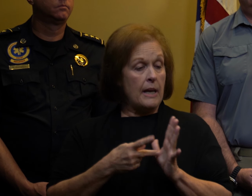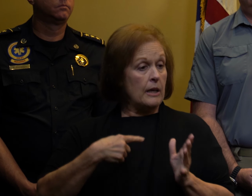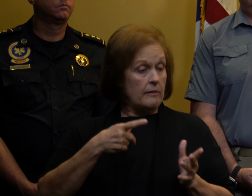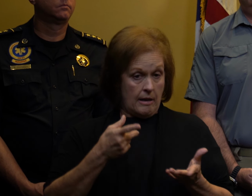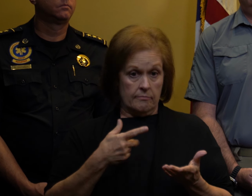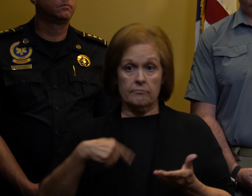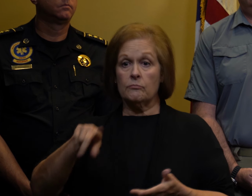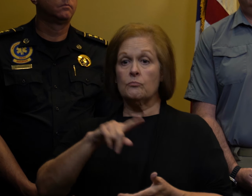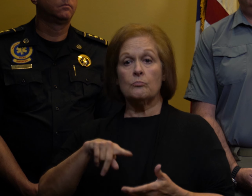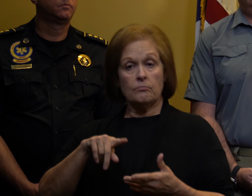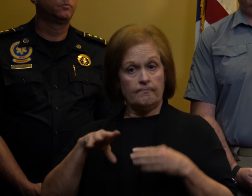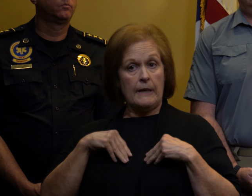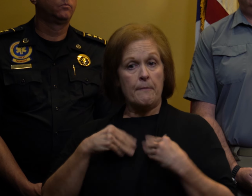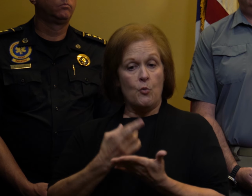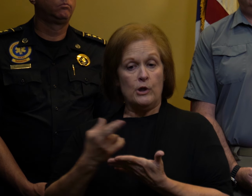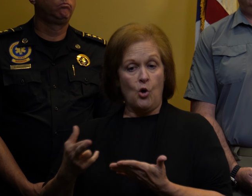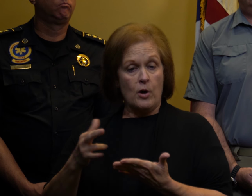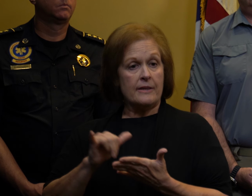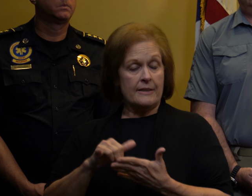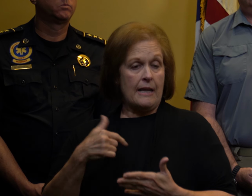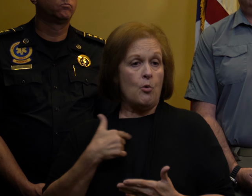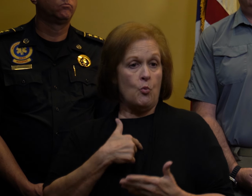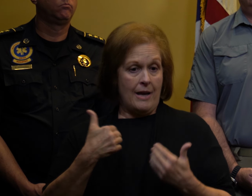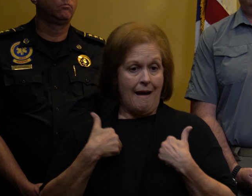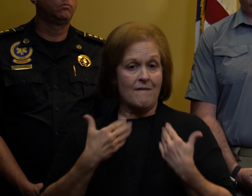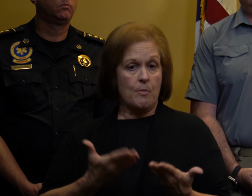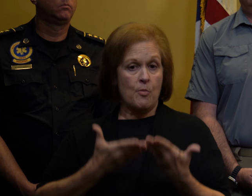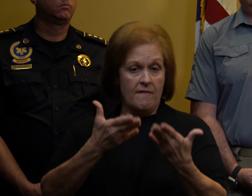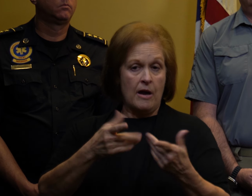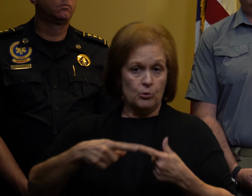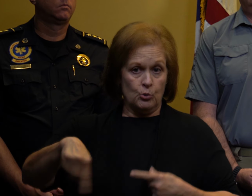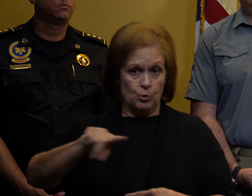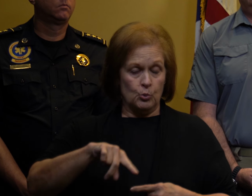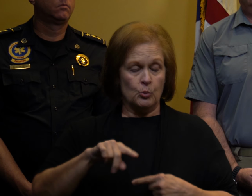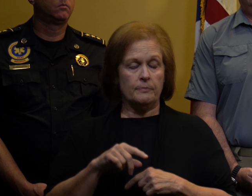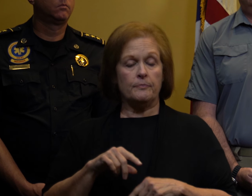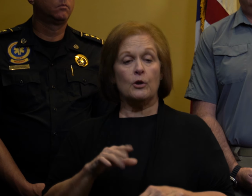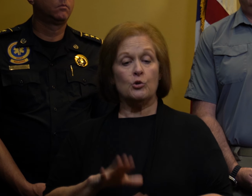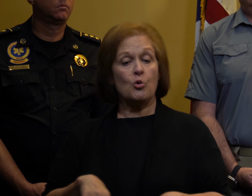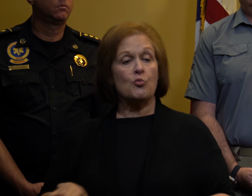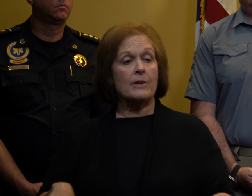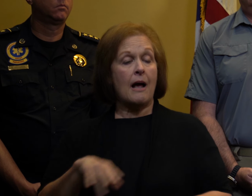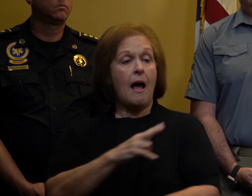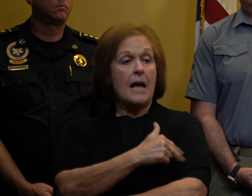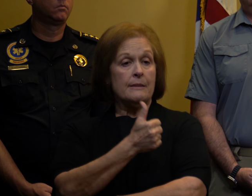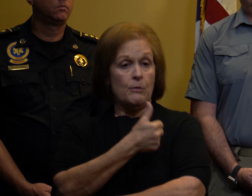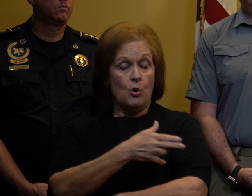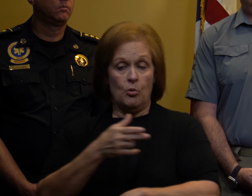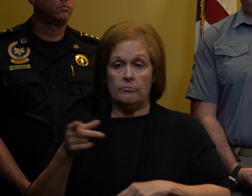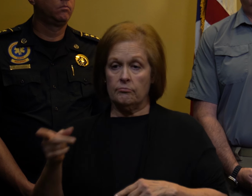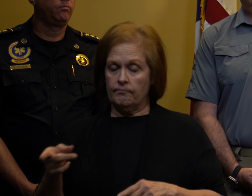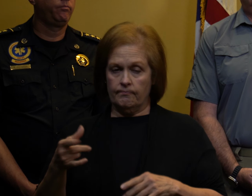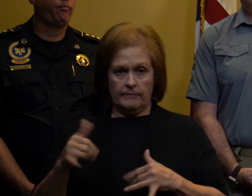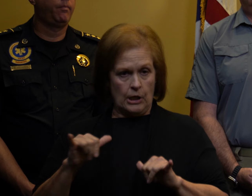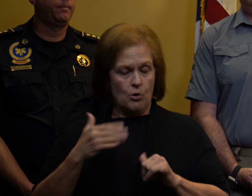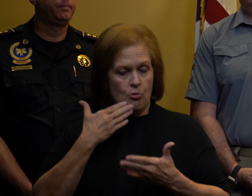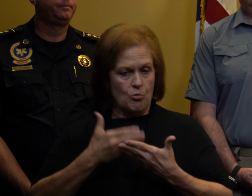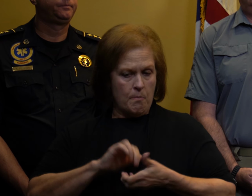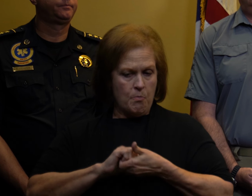that we're providing, and tools, of course, that we're providing as well. Children's Hospital just remains a strong